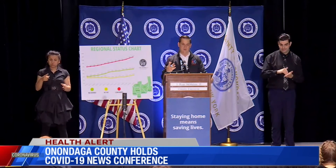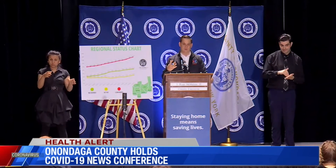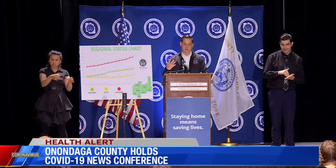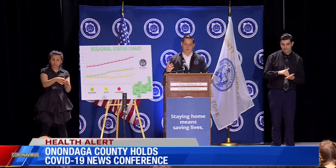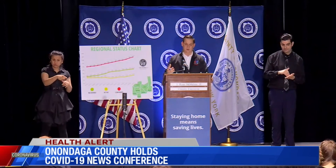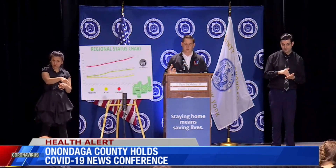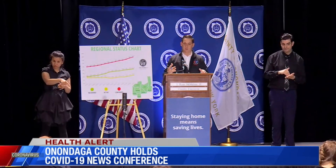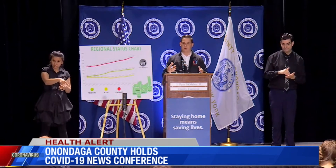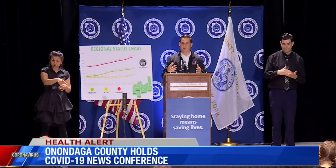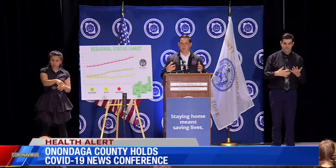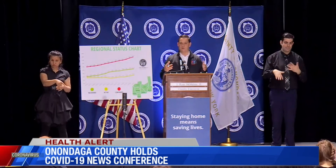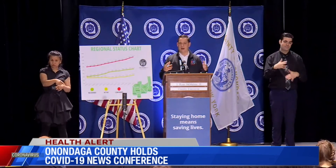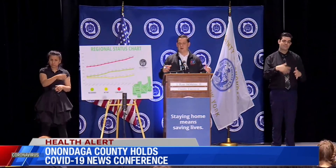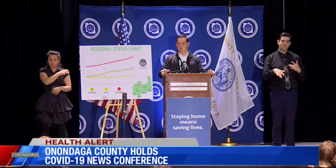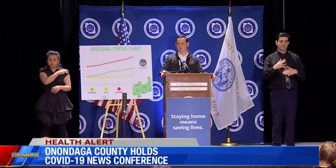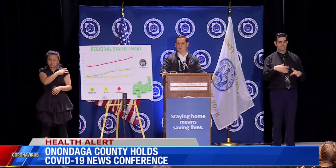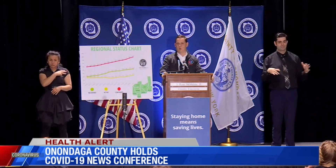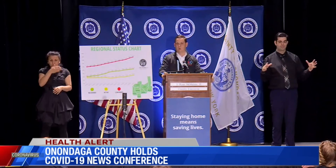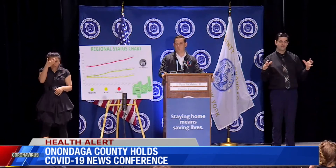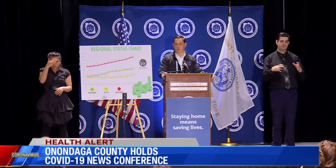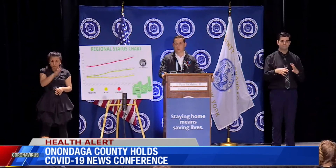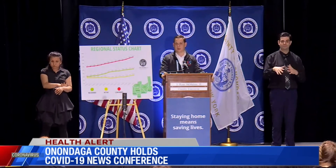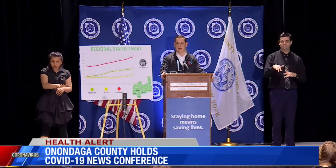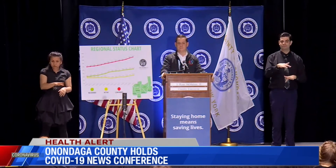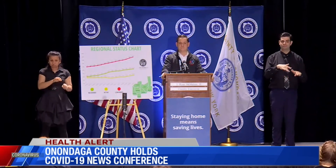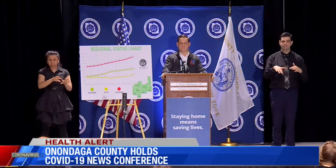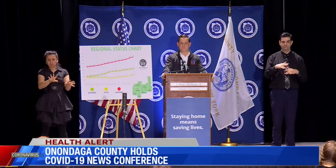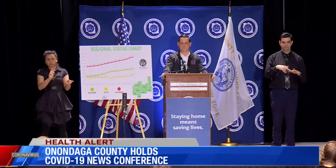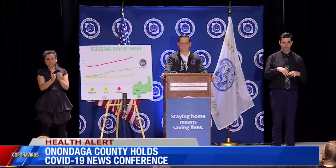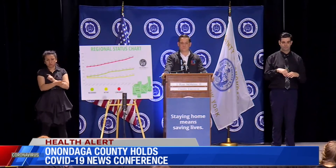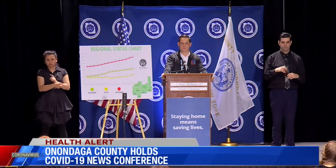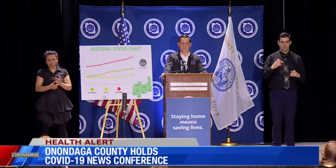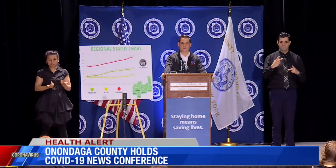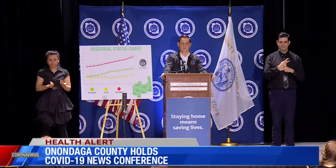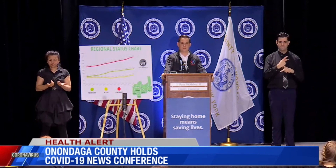we have some ability to prevent, we'll look at that.